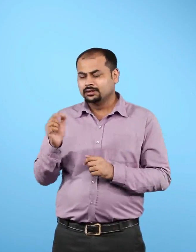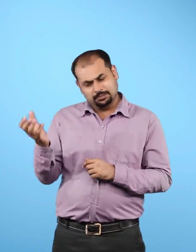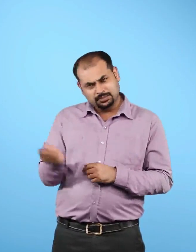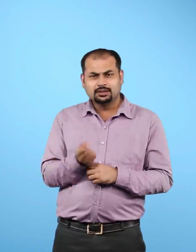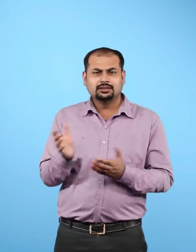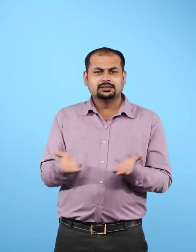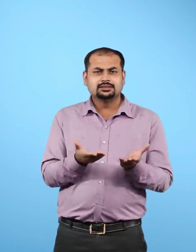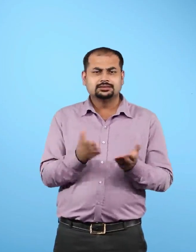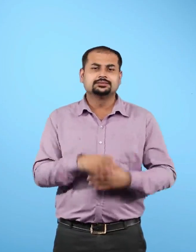left.